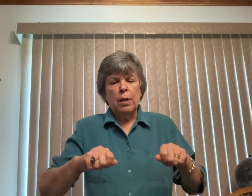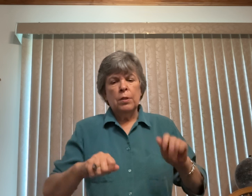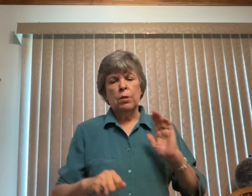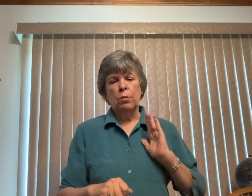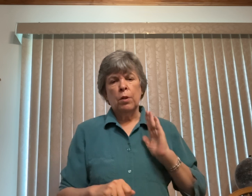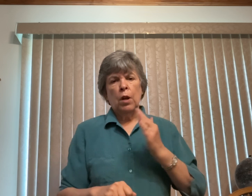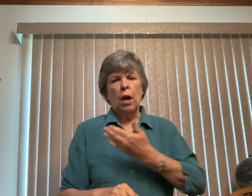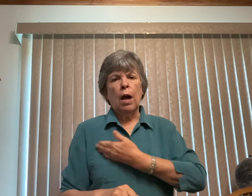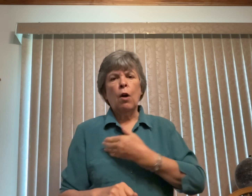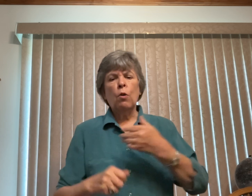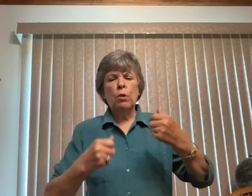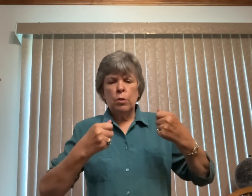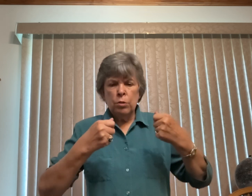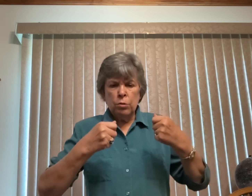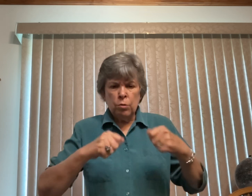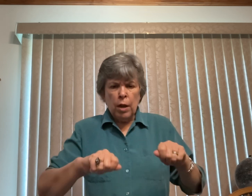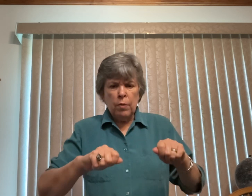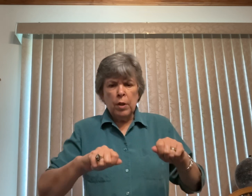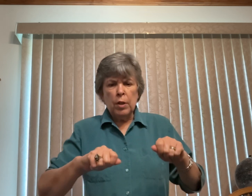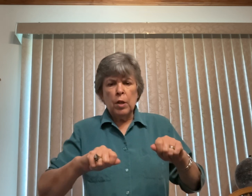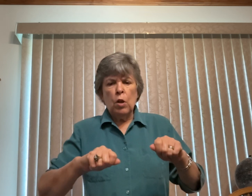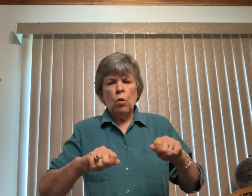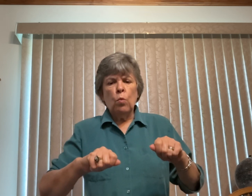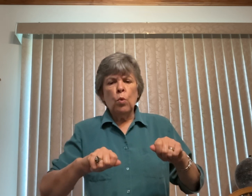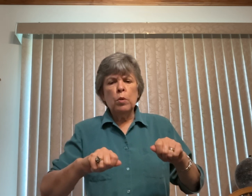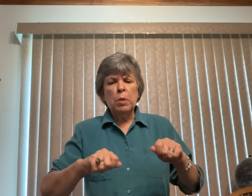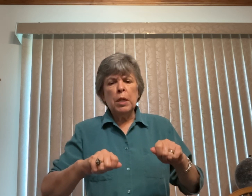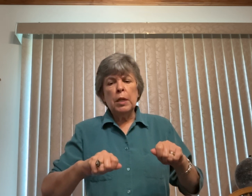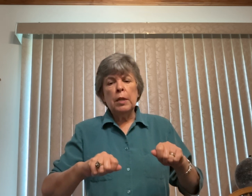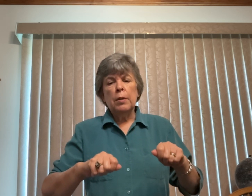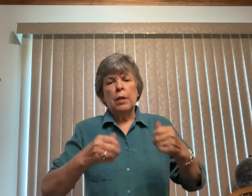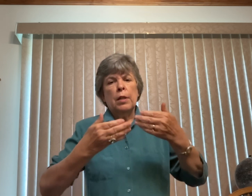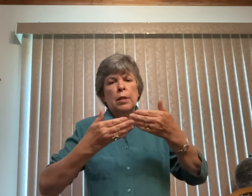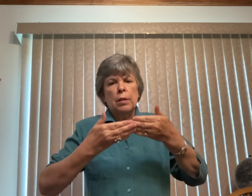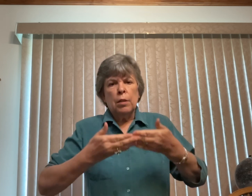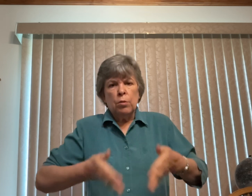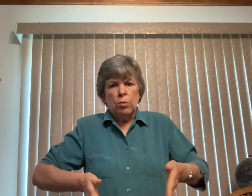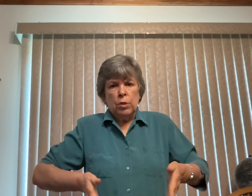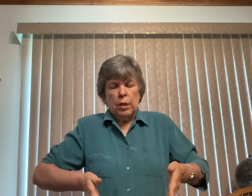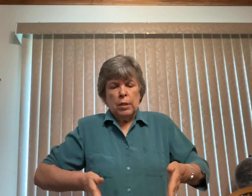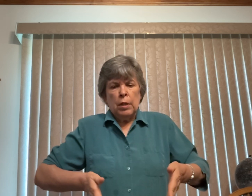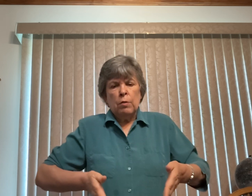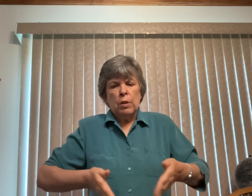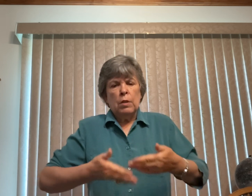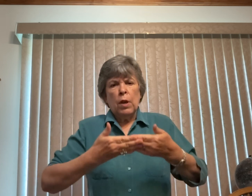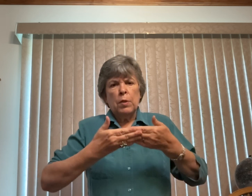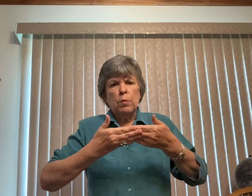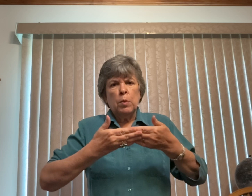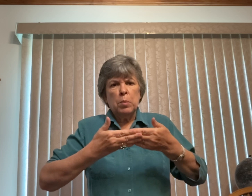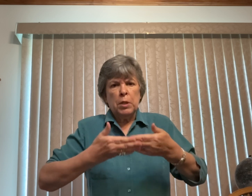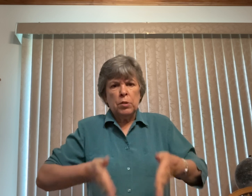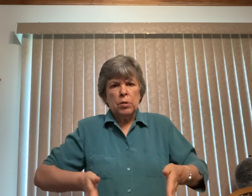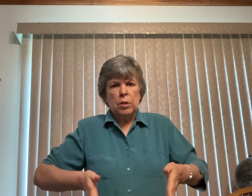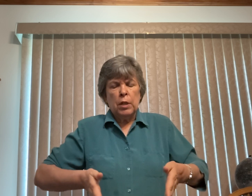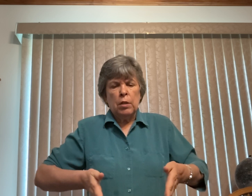So our striving would be losing. I would leave out the would be and just say